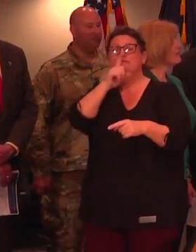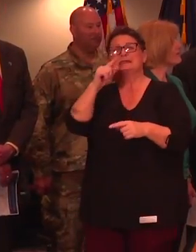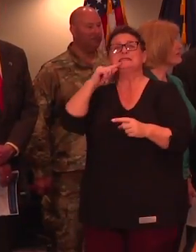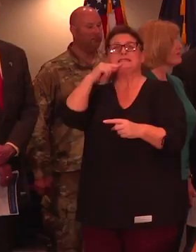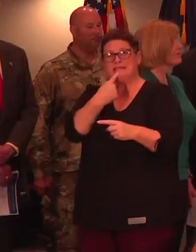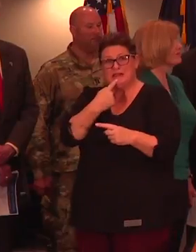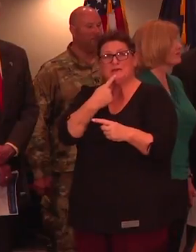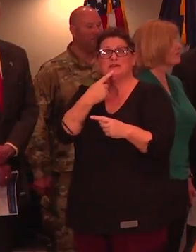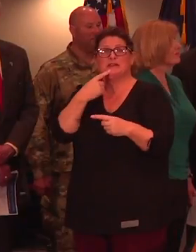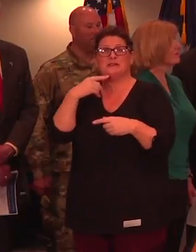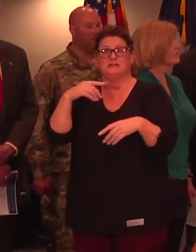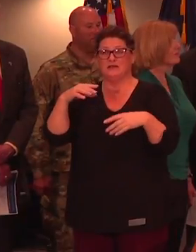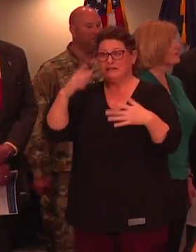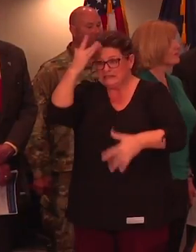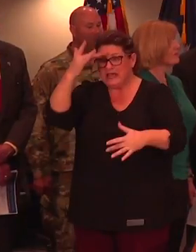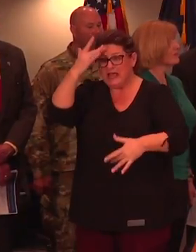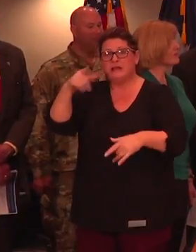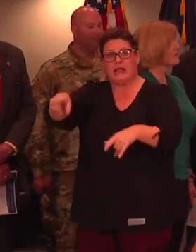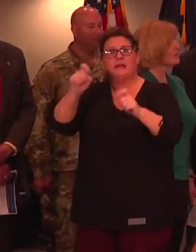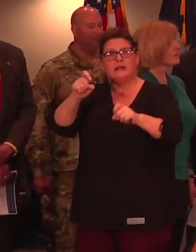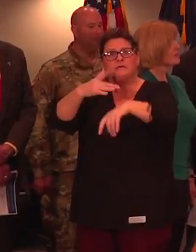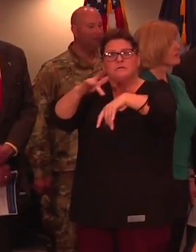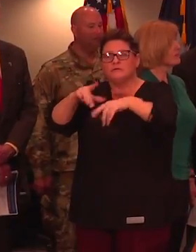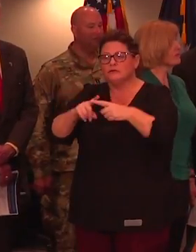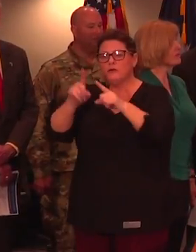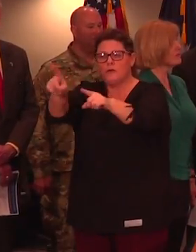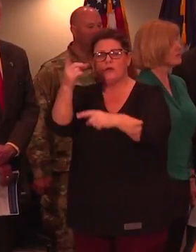This will likely be an extended response.